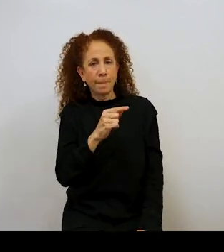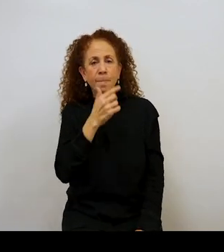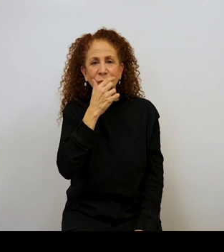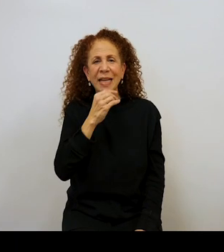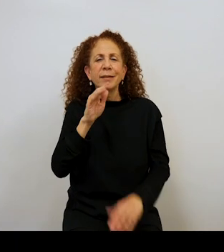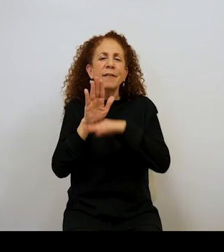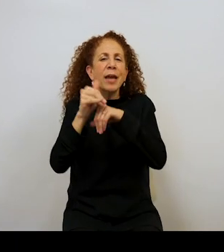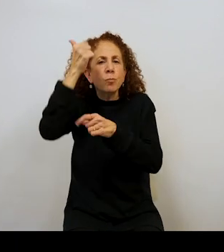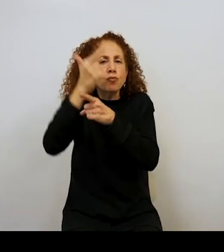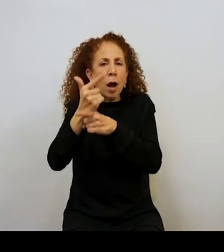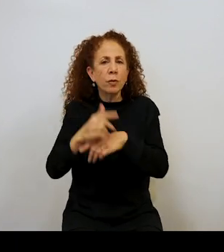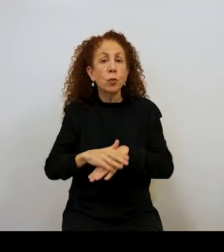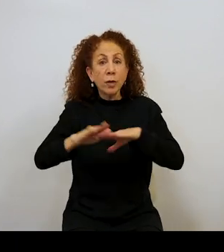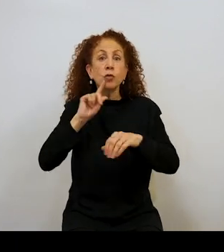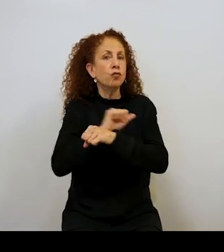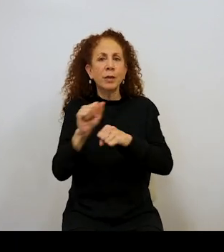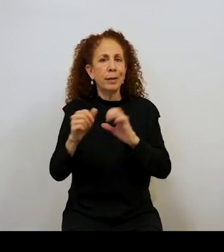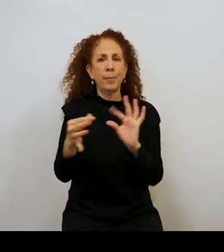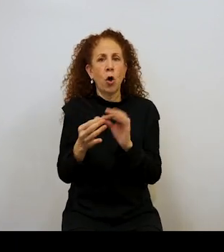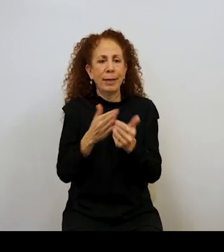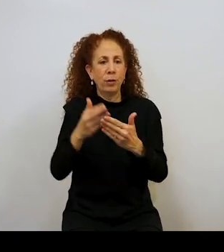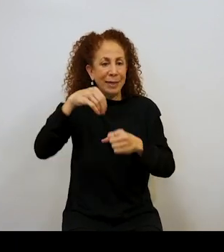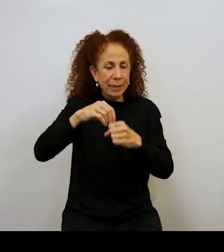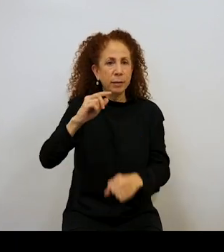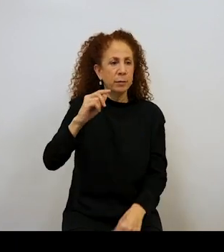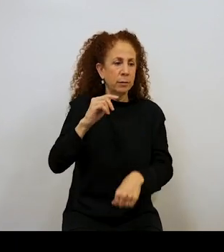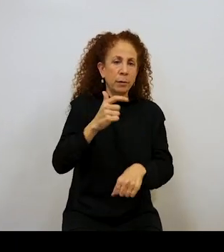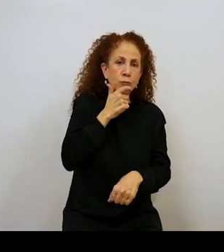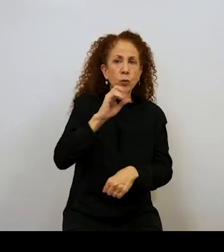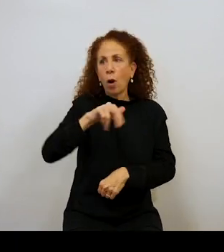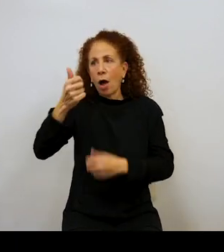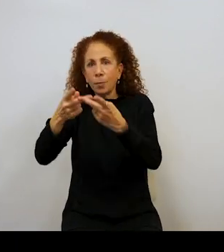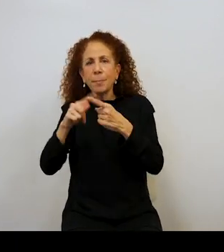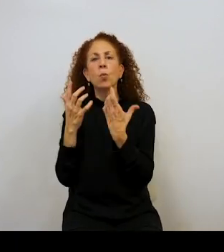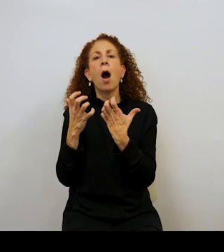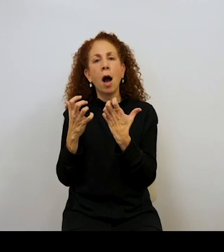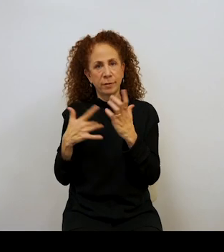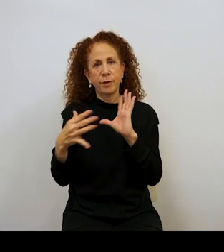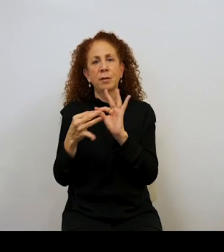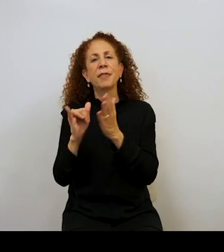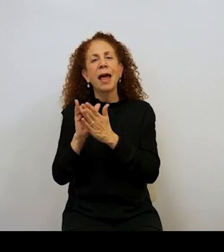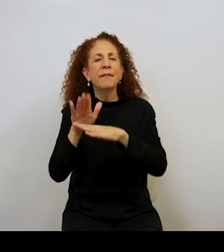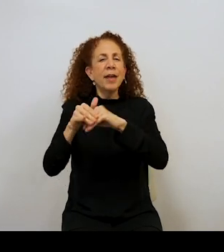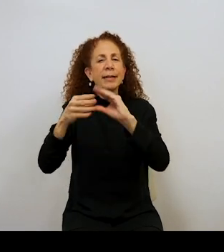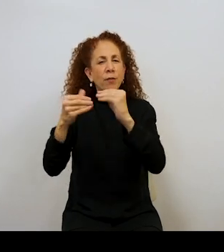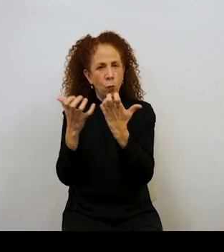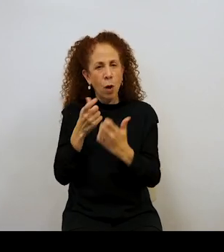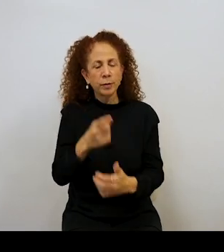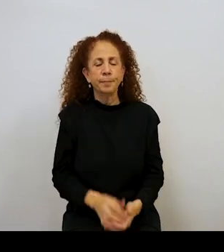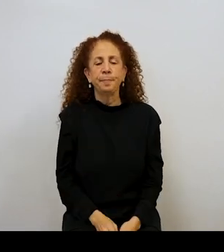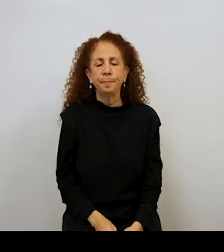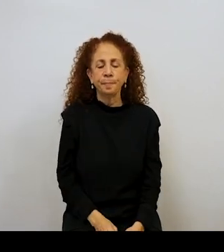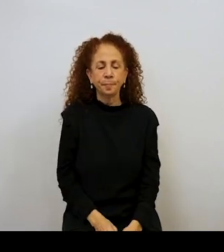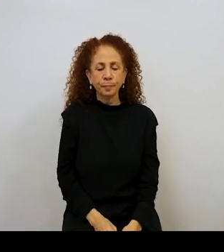brother who obviously doesn't actually belong either in Britain or somewhere else, but he wants that fake narrative? I think